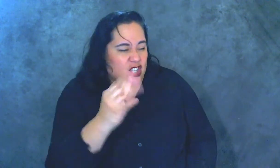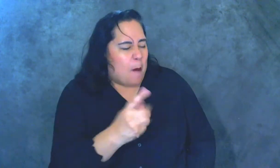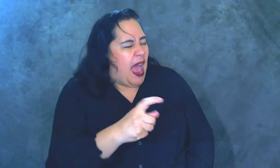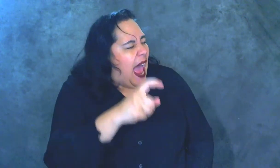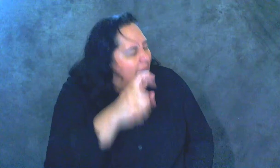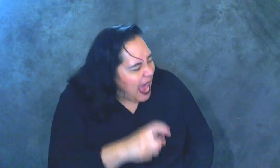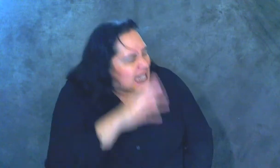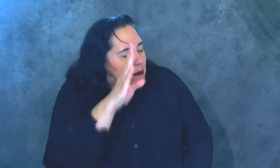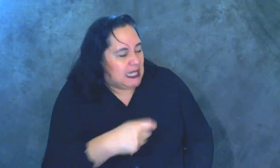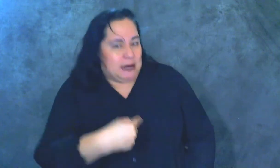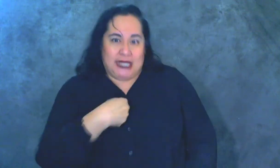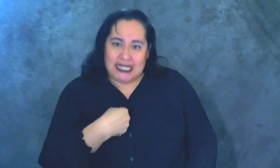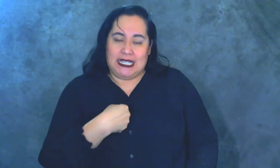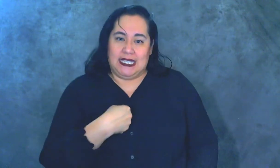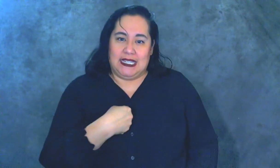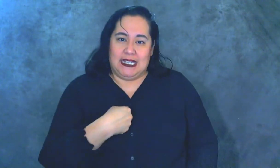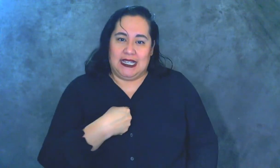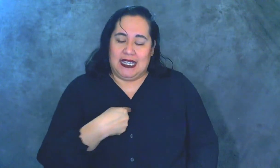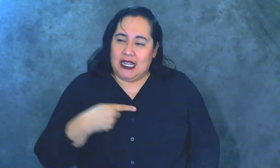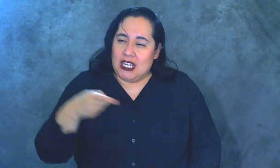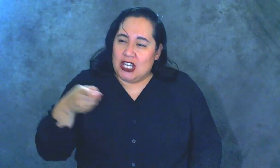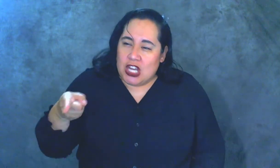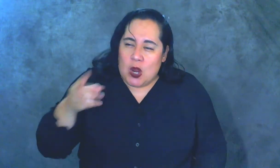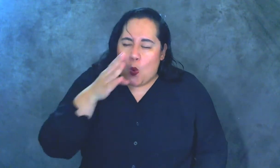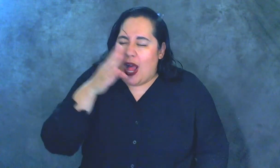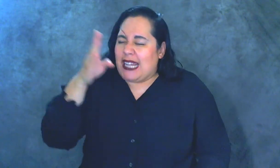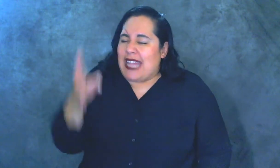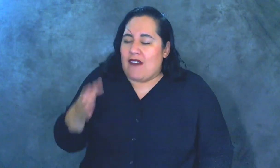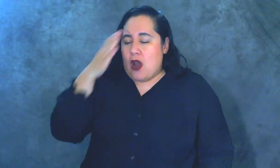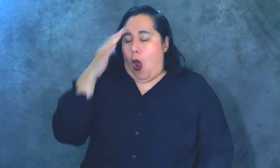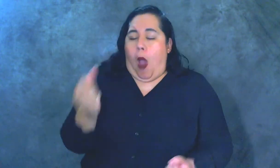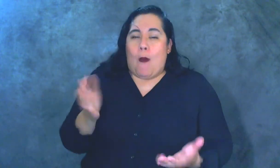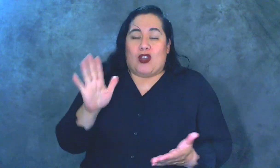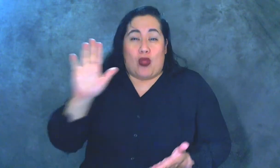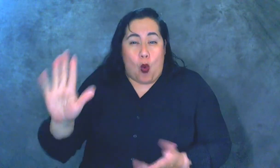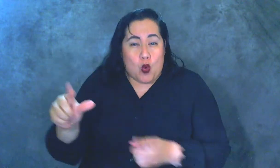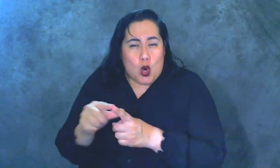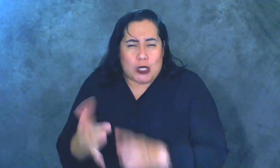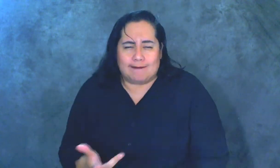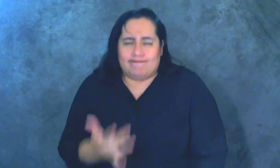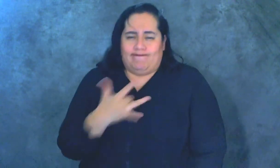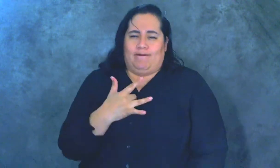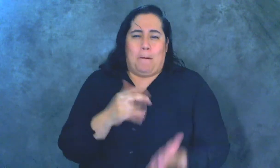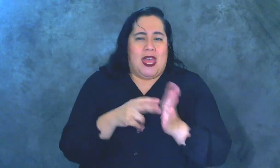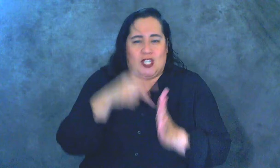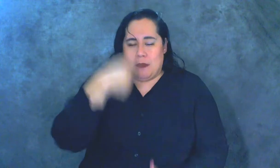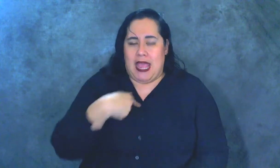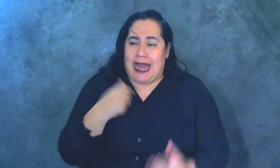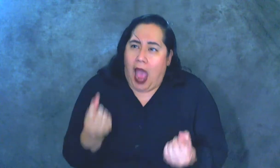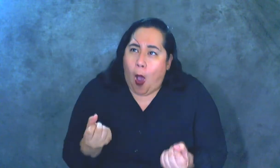be me. She will never know how much those words meant to me and how much I